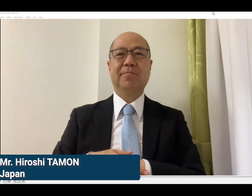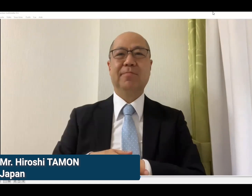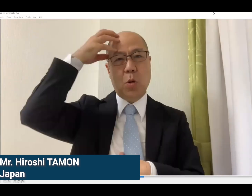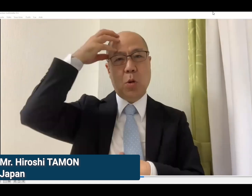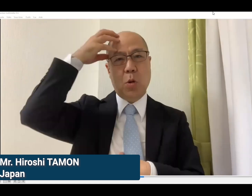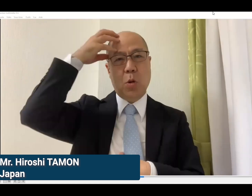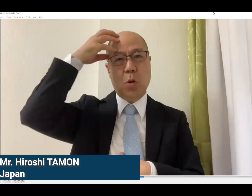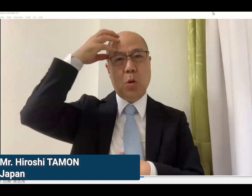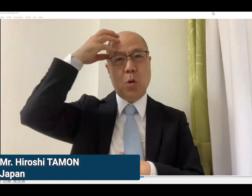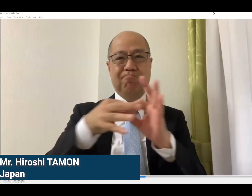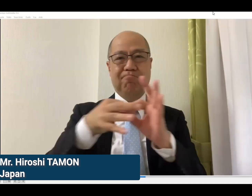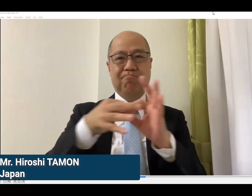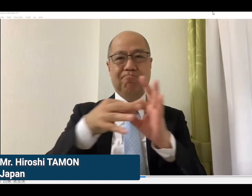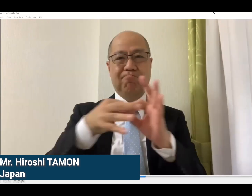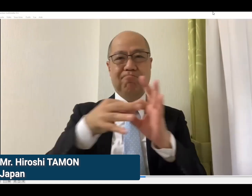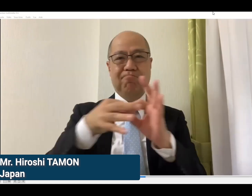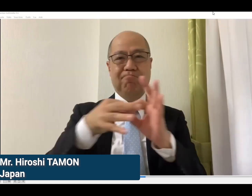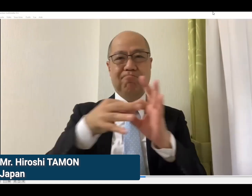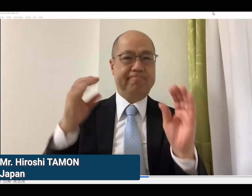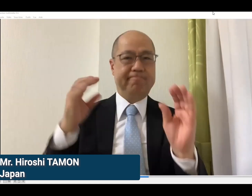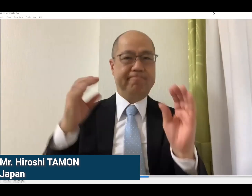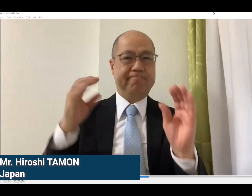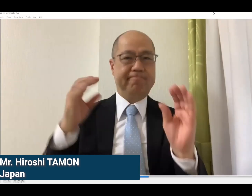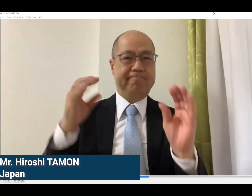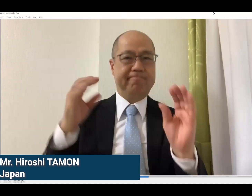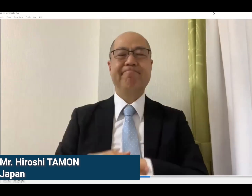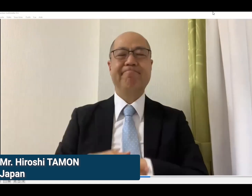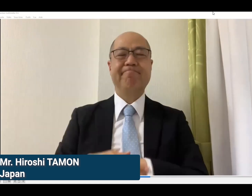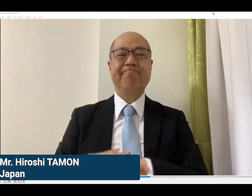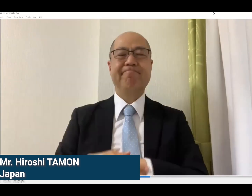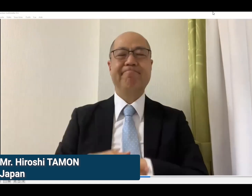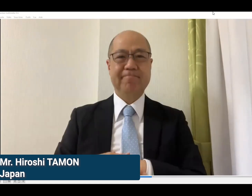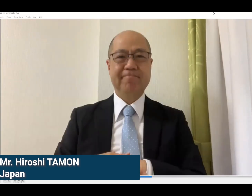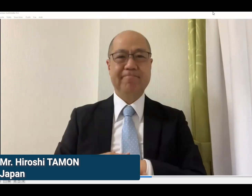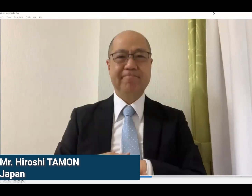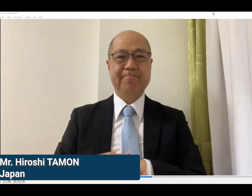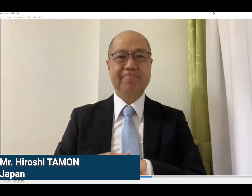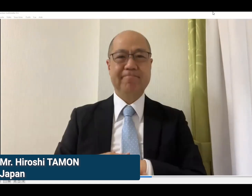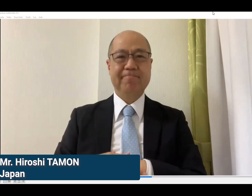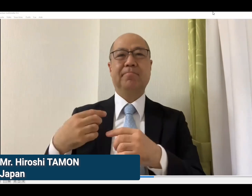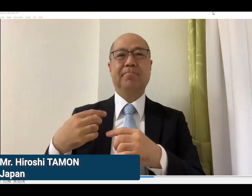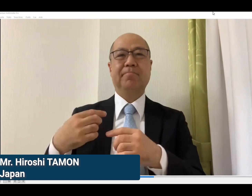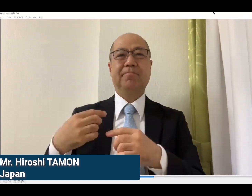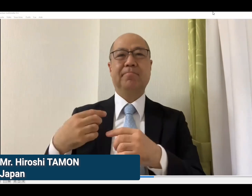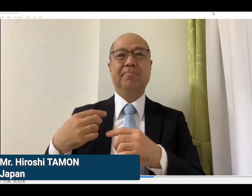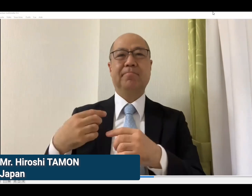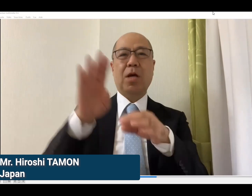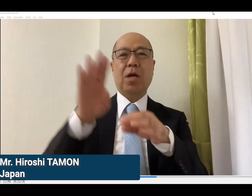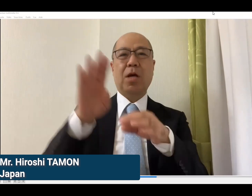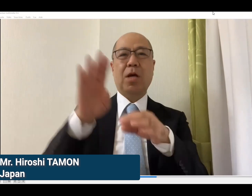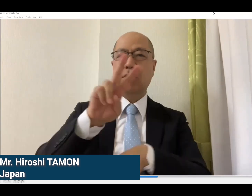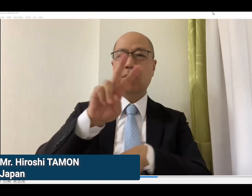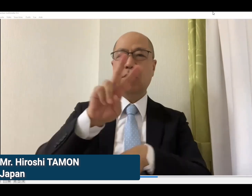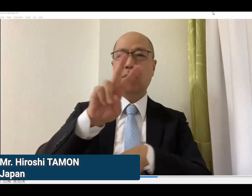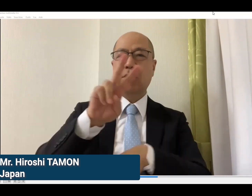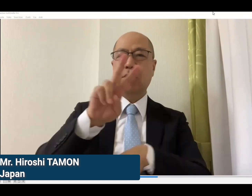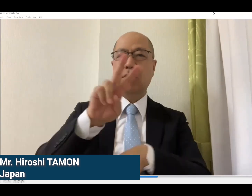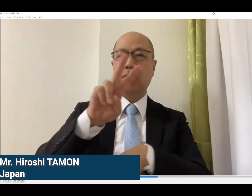Secondly, regarding my involvement with the government, I have not been involved with the government for over 25 years.